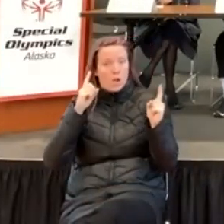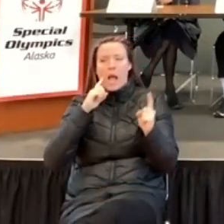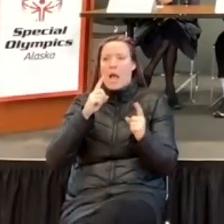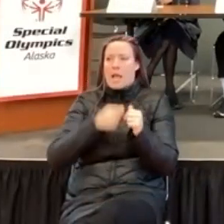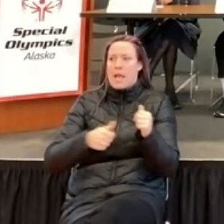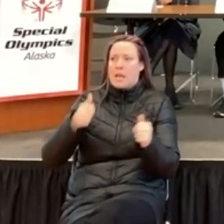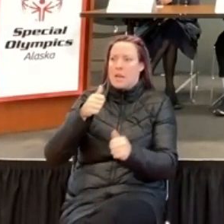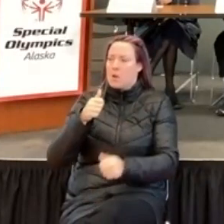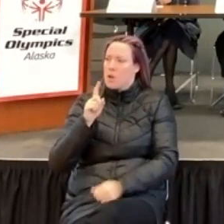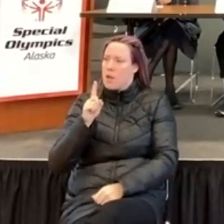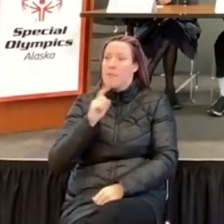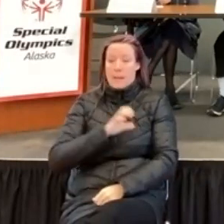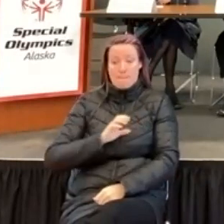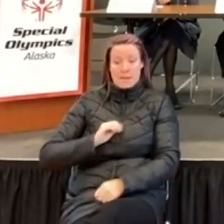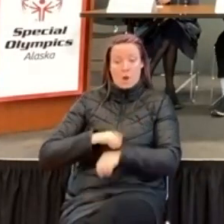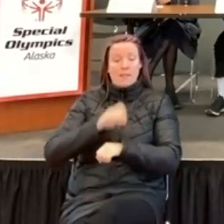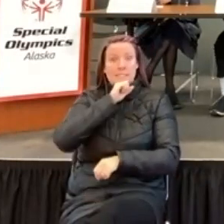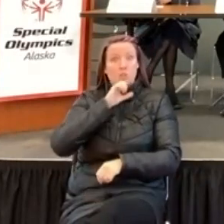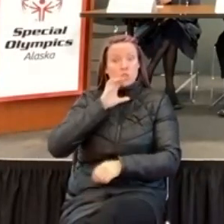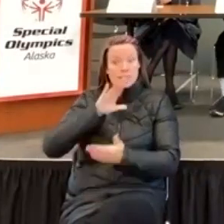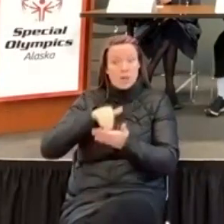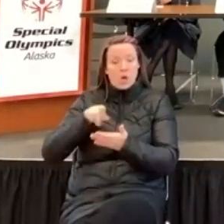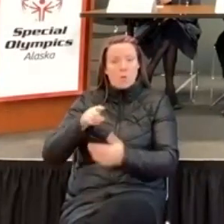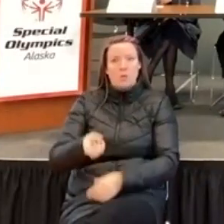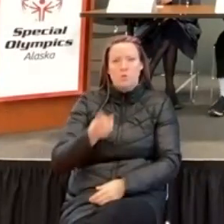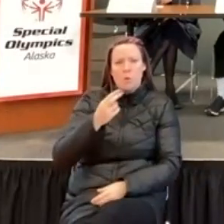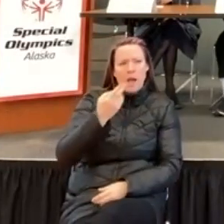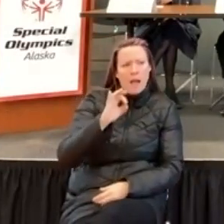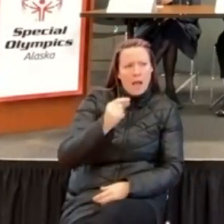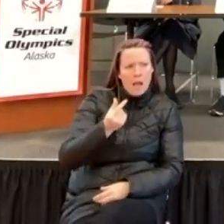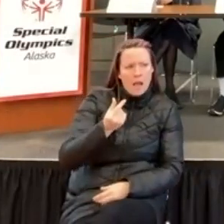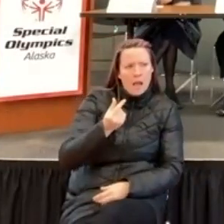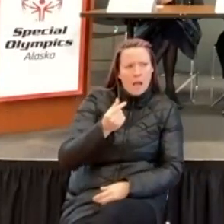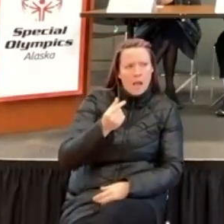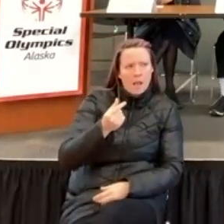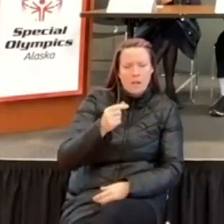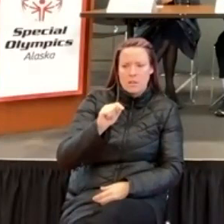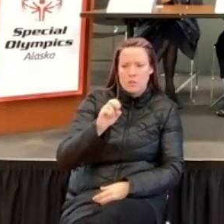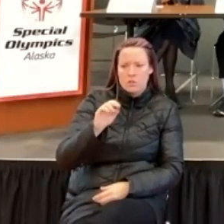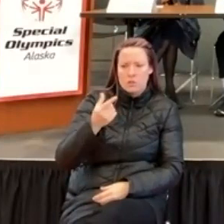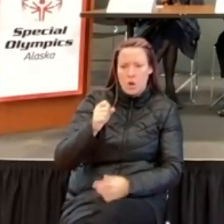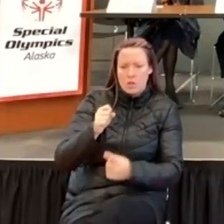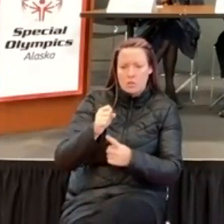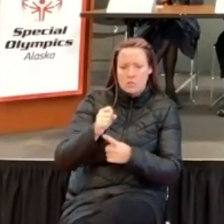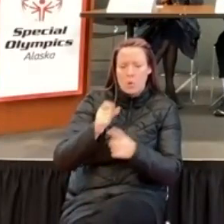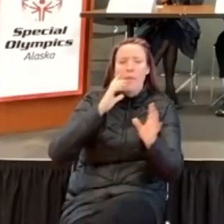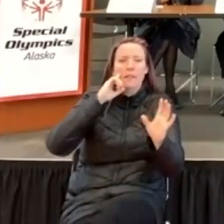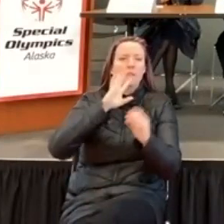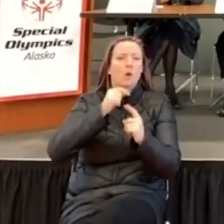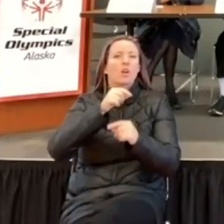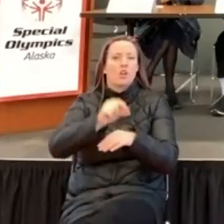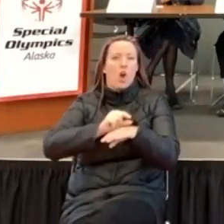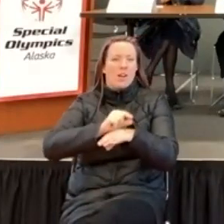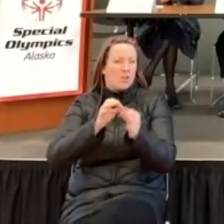garden committee at a senior center, we put 2 high tunnels in. Not only could we grow food for the